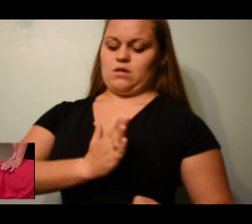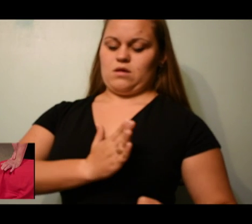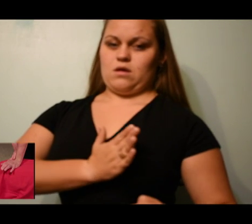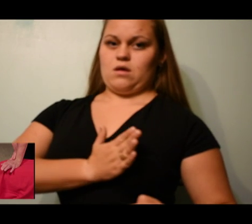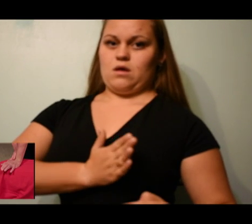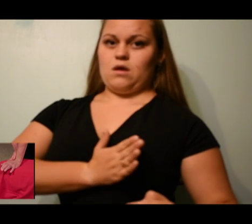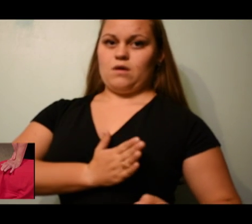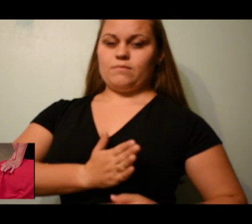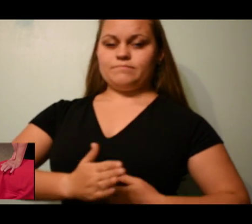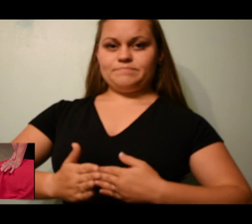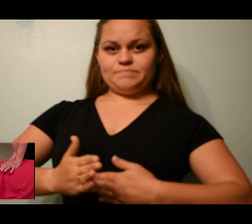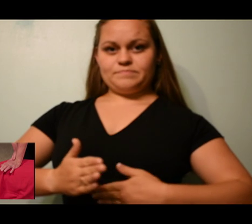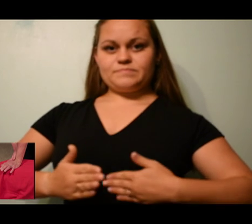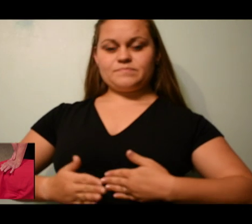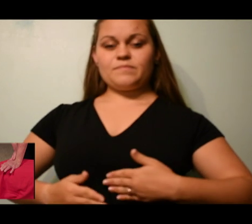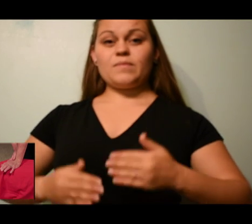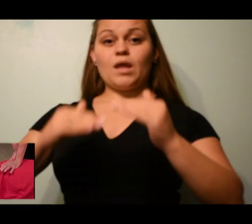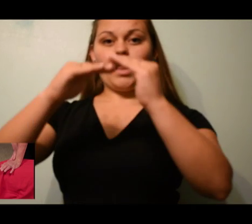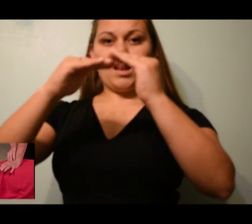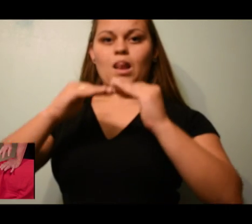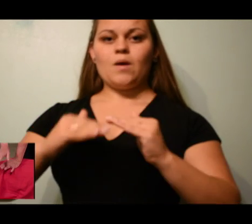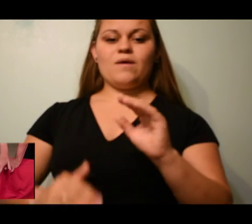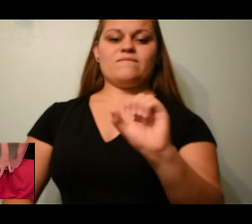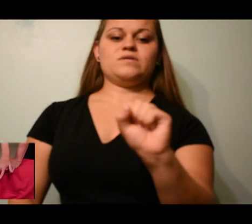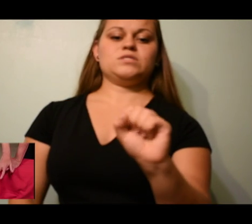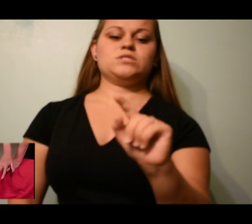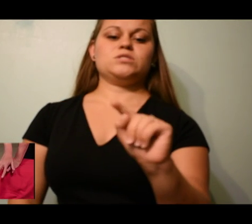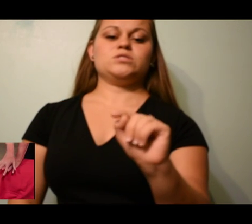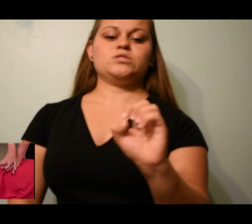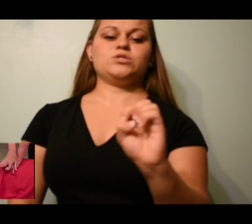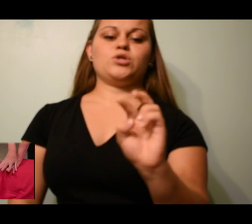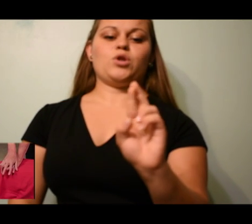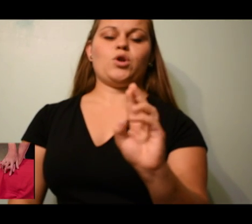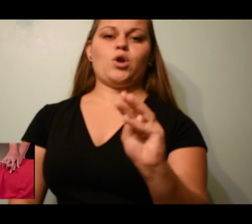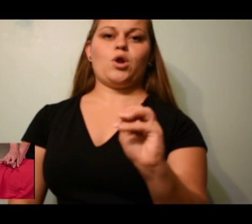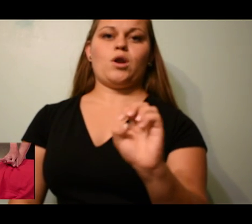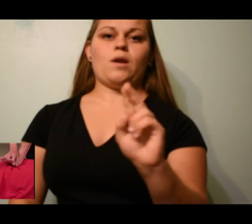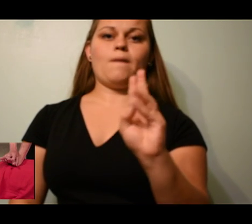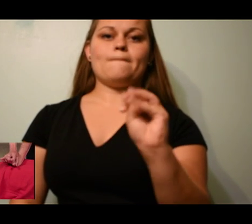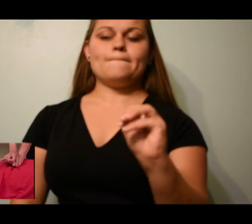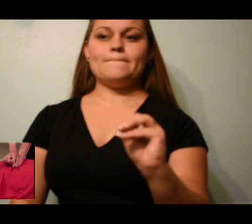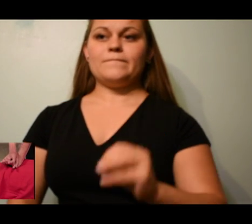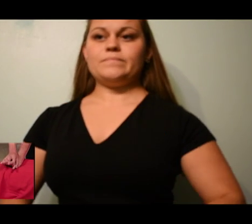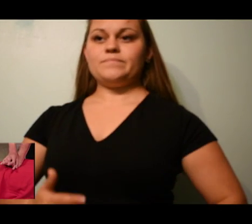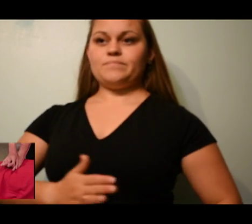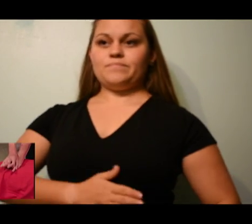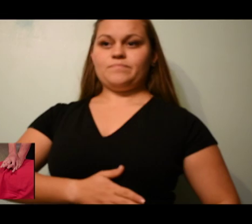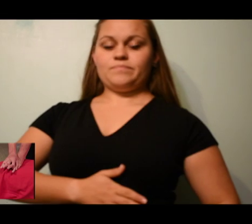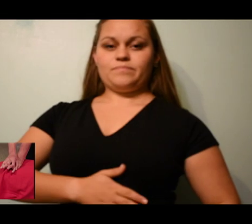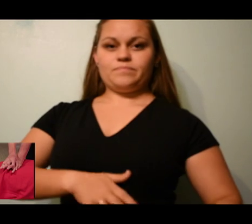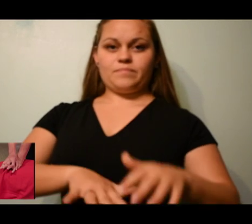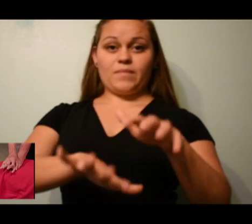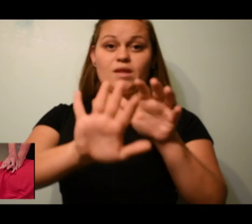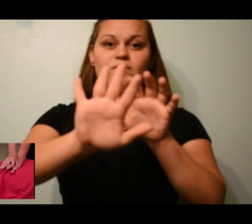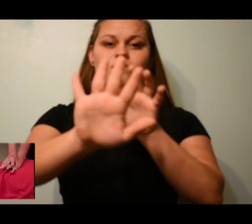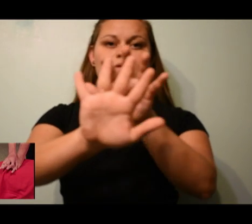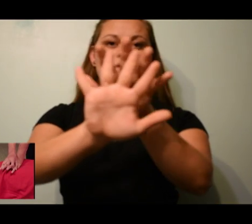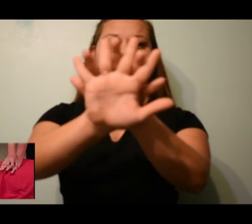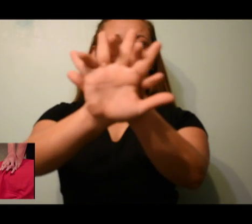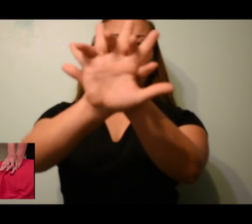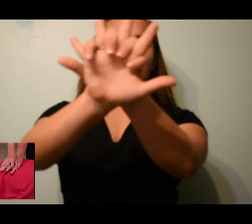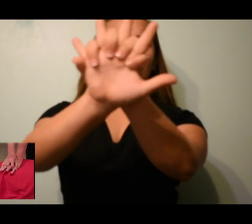sternum or breastbone. Now, place your other hand over the first, interlacing your fingers for